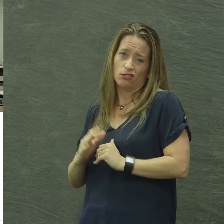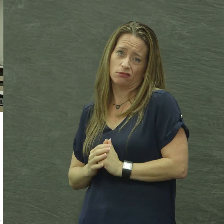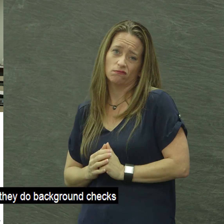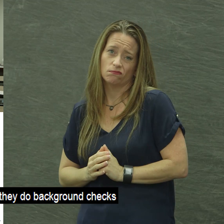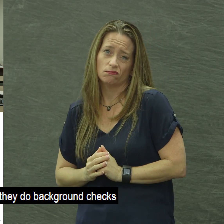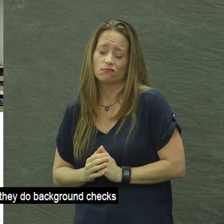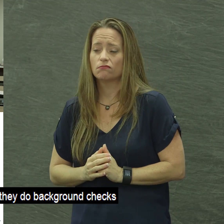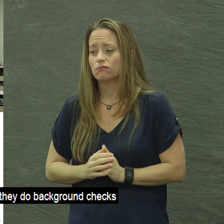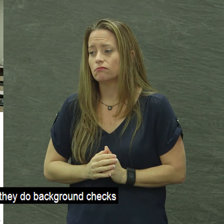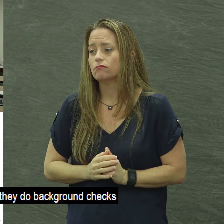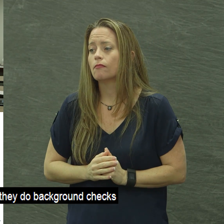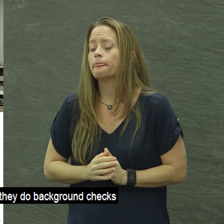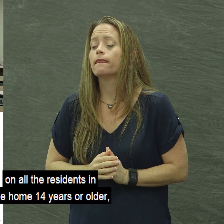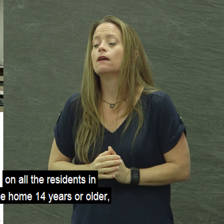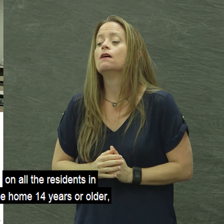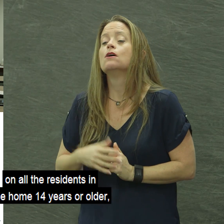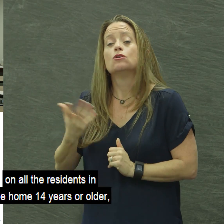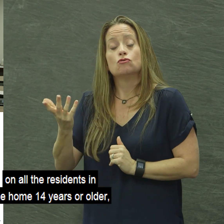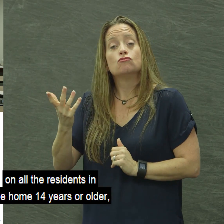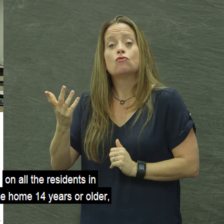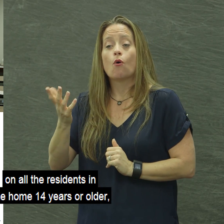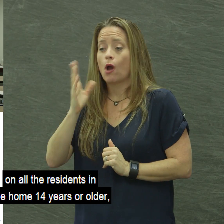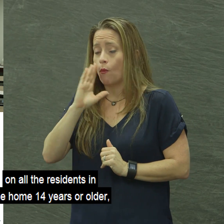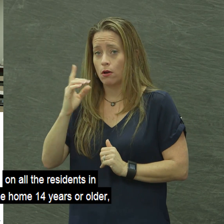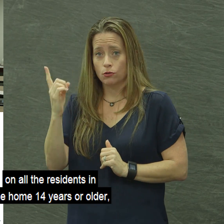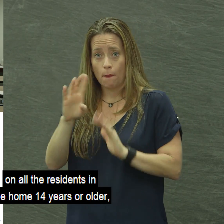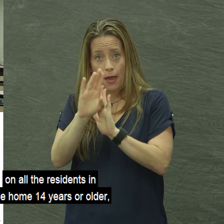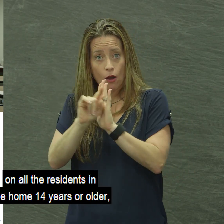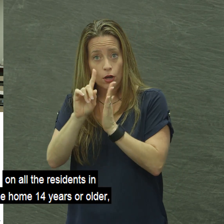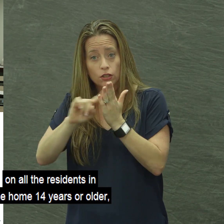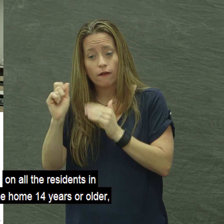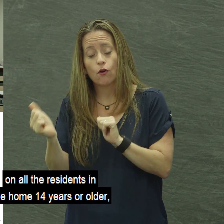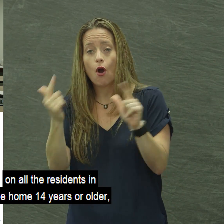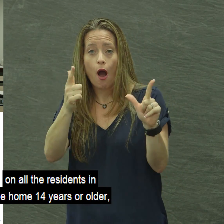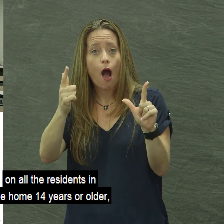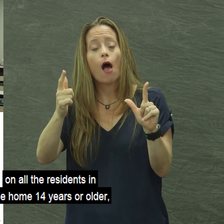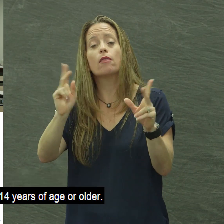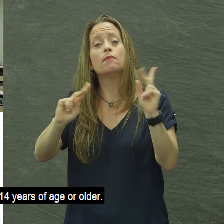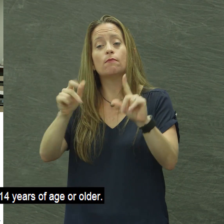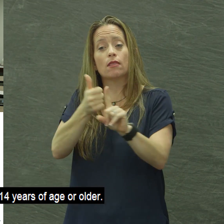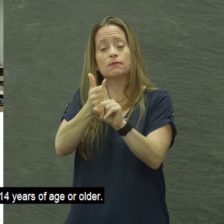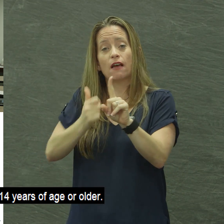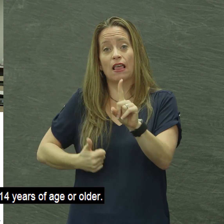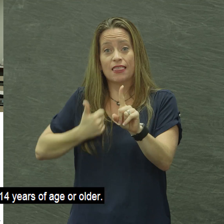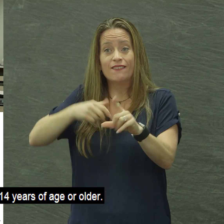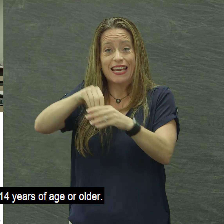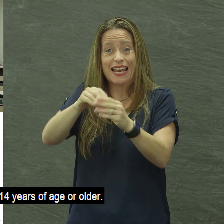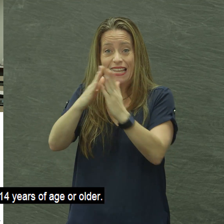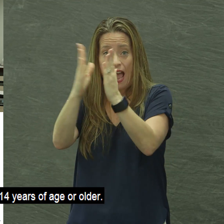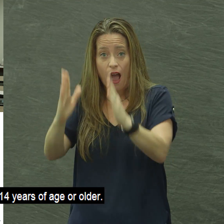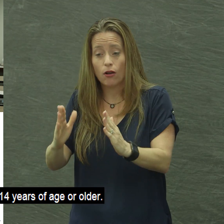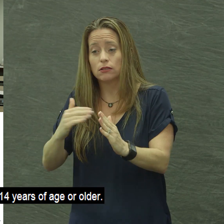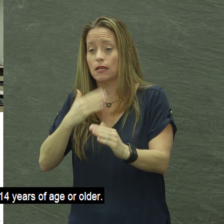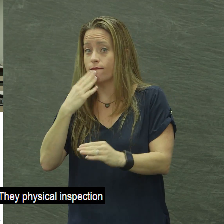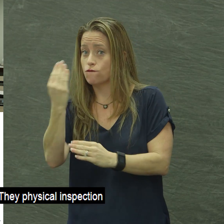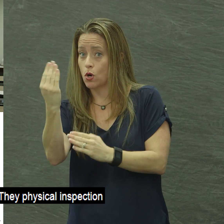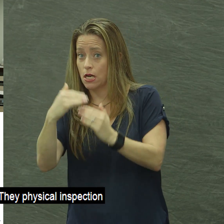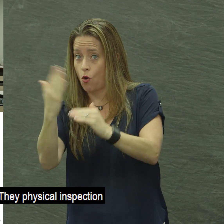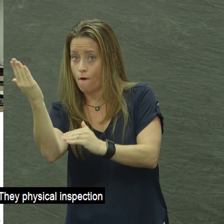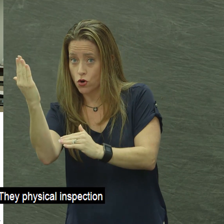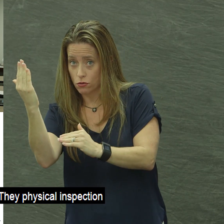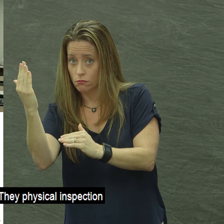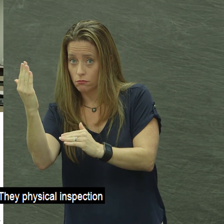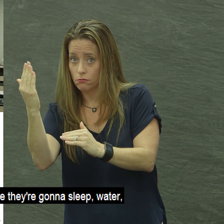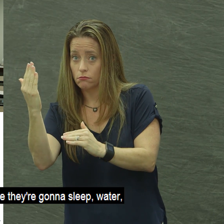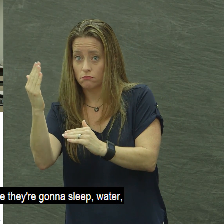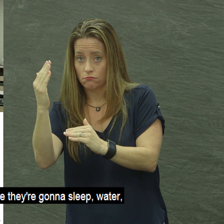Okay. So they do background checks on all the residents in the home 14 years or older, 14 years of age or older. They